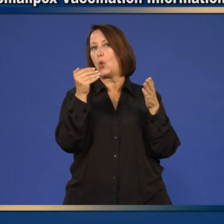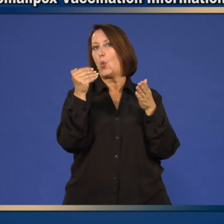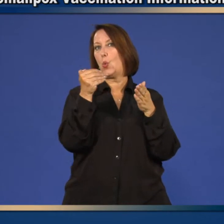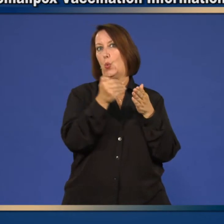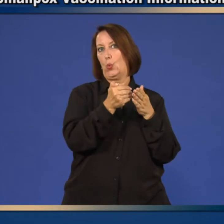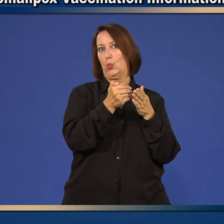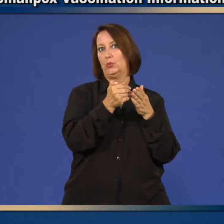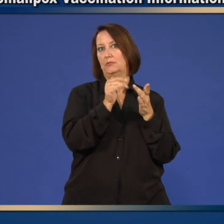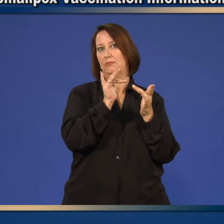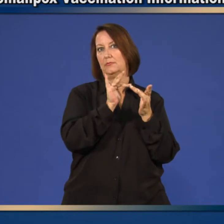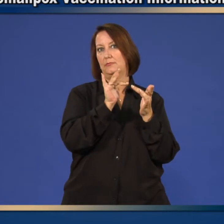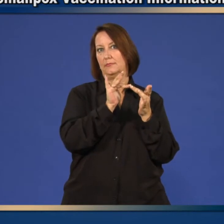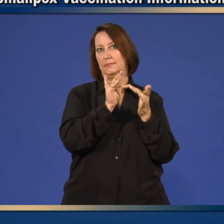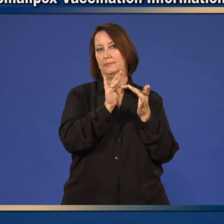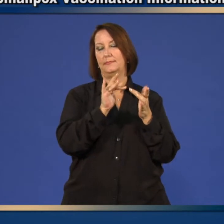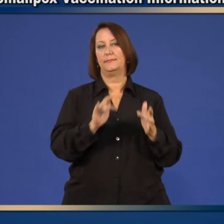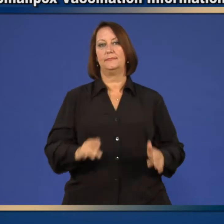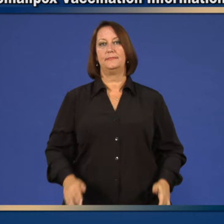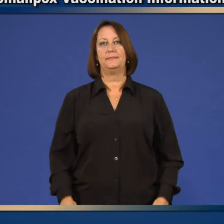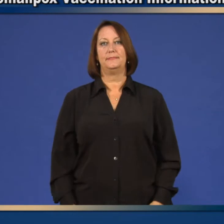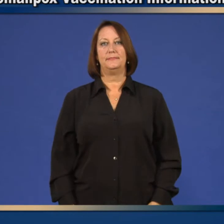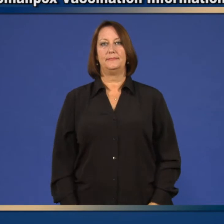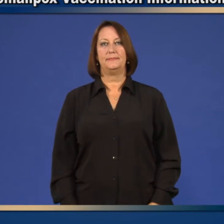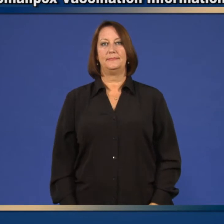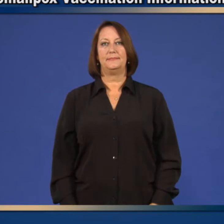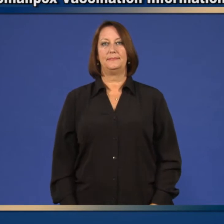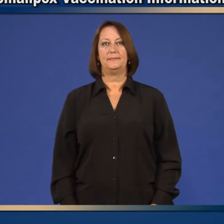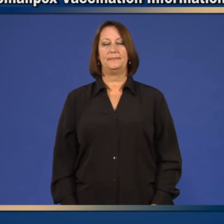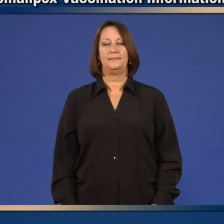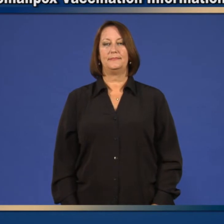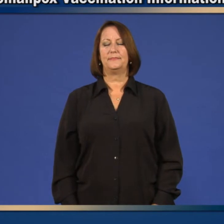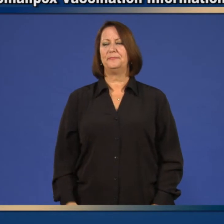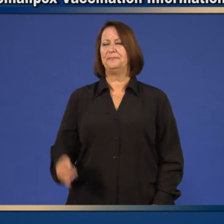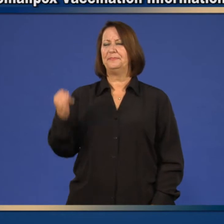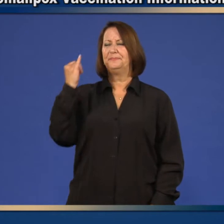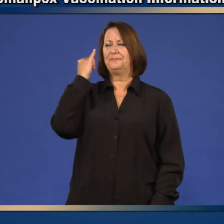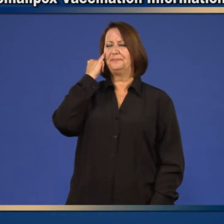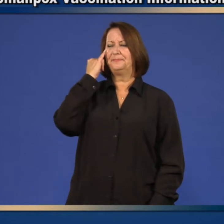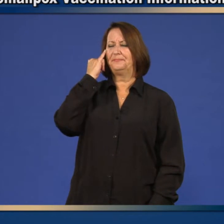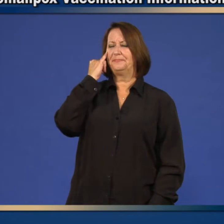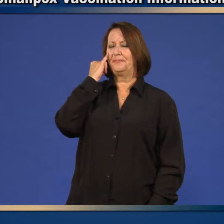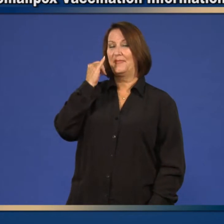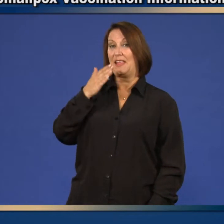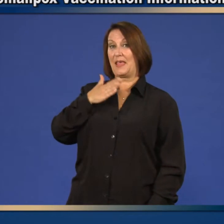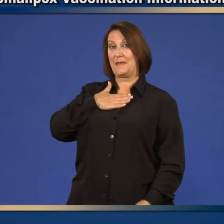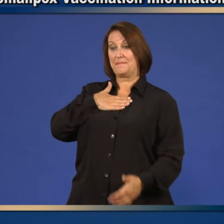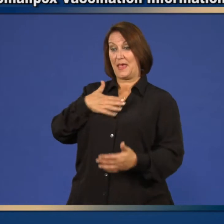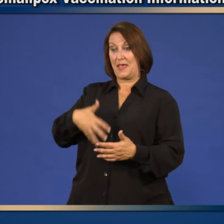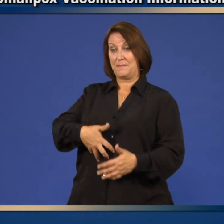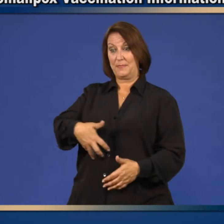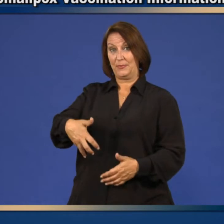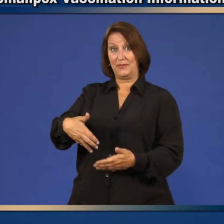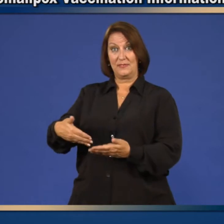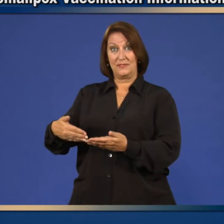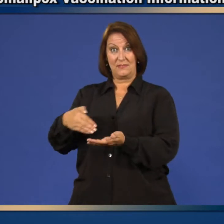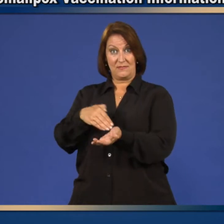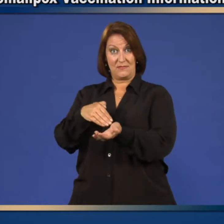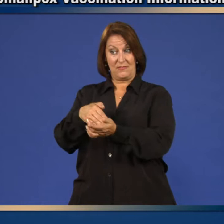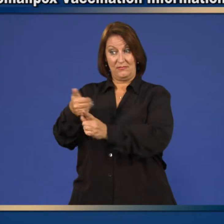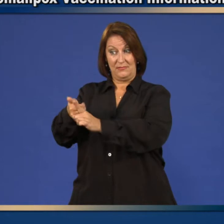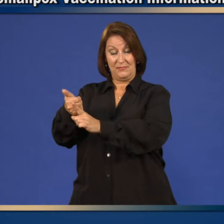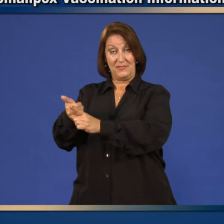contacts. What if my obstetrician has been